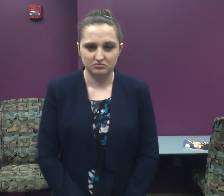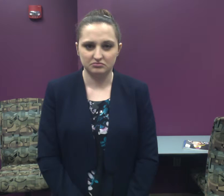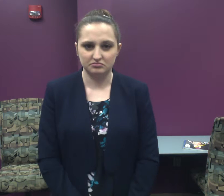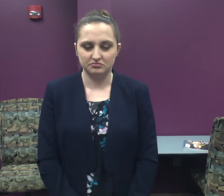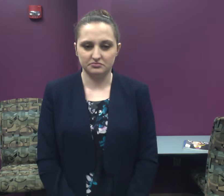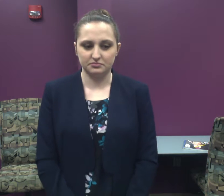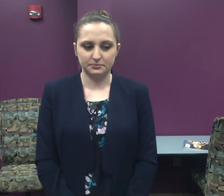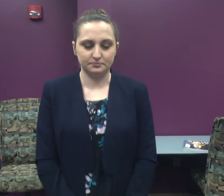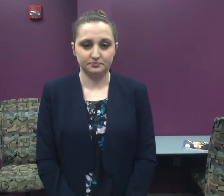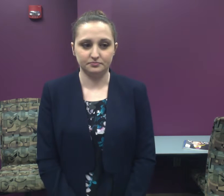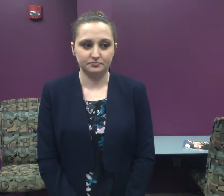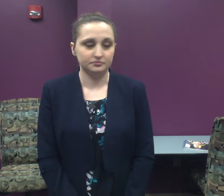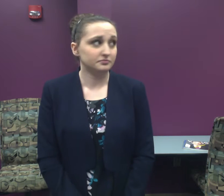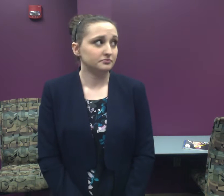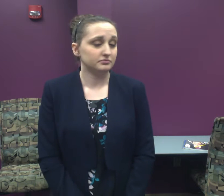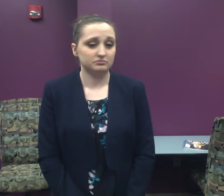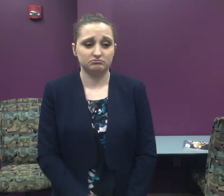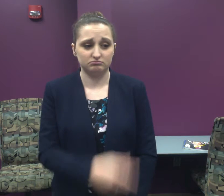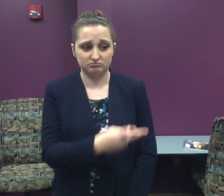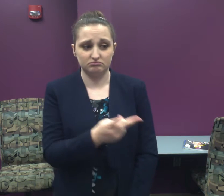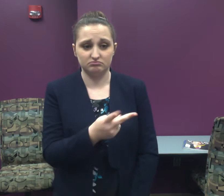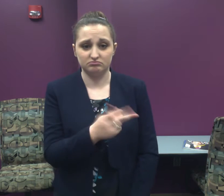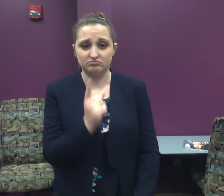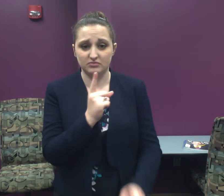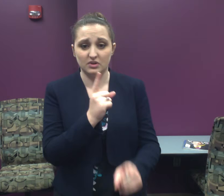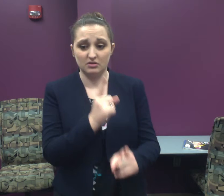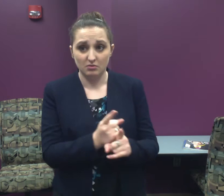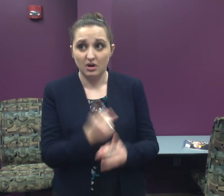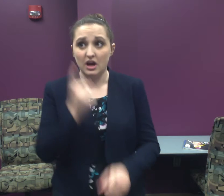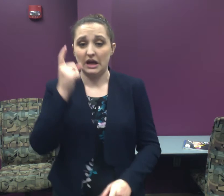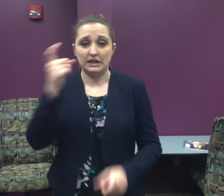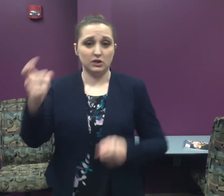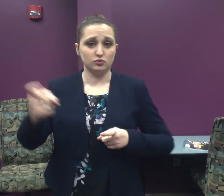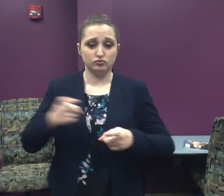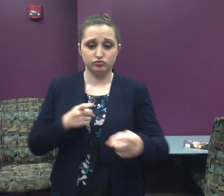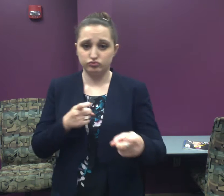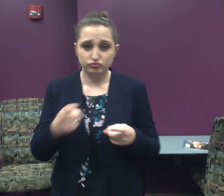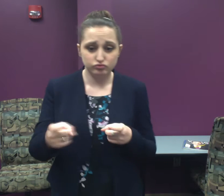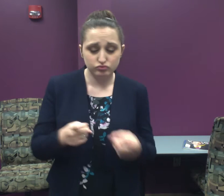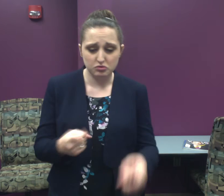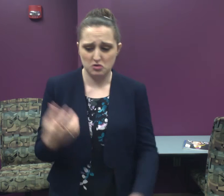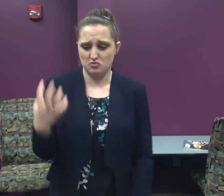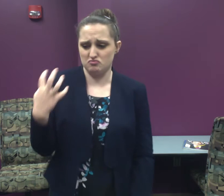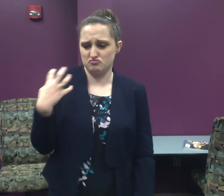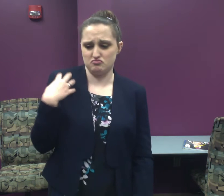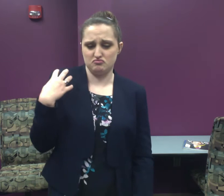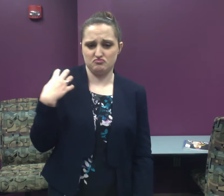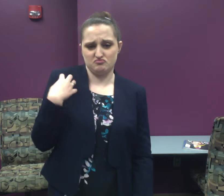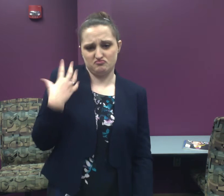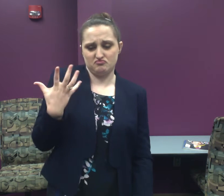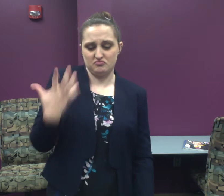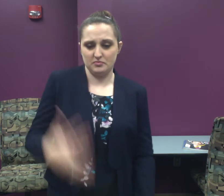Go ahead. Both of you are fairly correct. Powerful, they knew what they were doing, but what was their biggest fear in 1945? They didn't want the world to know that their troops were wiped